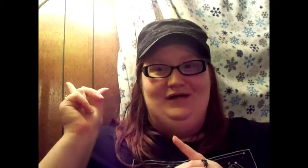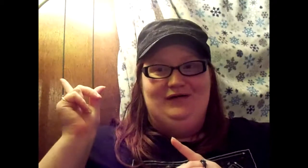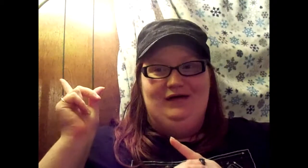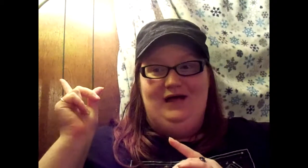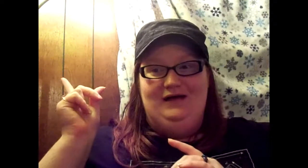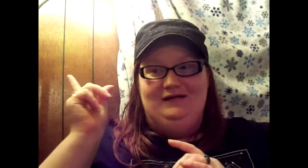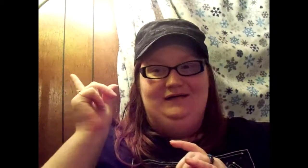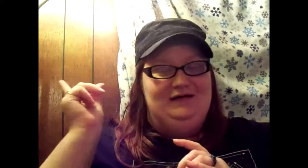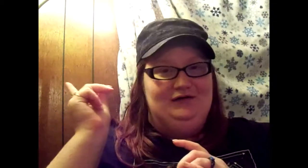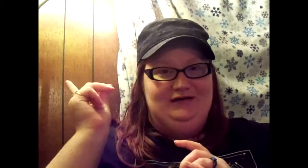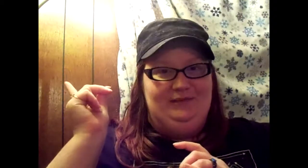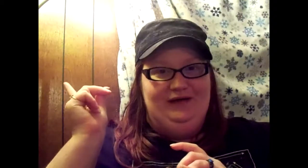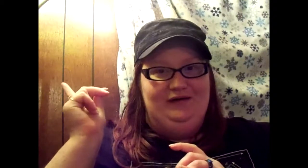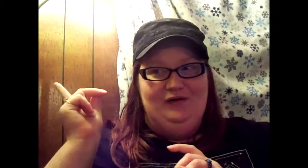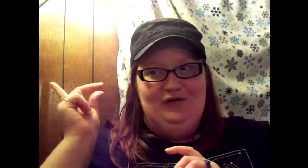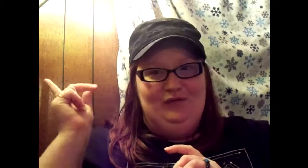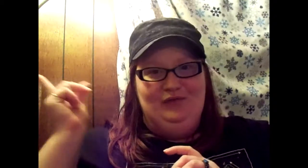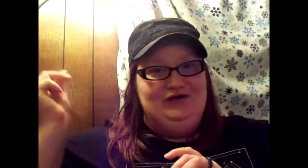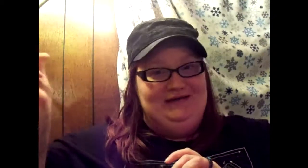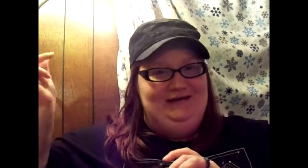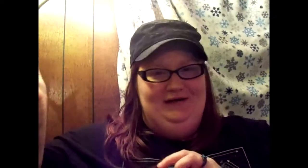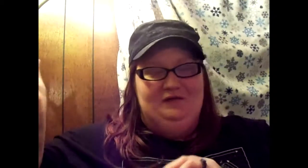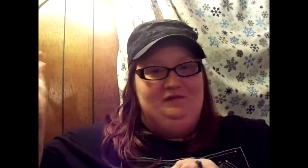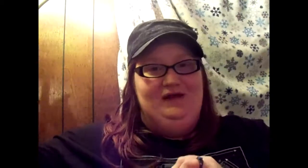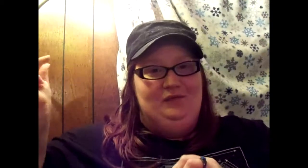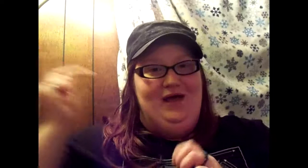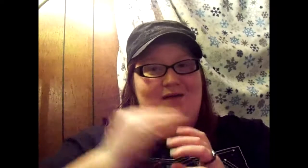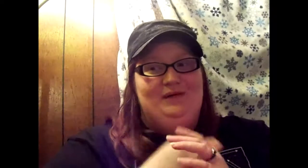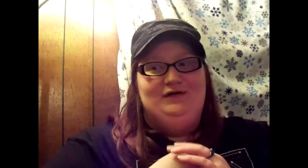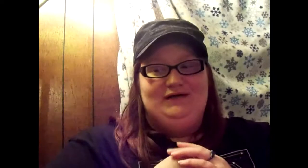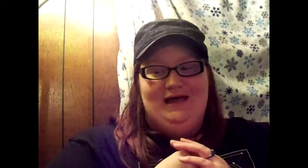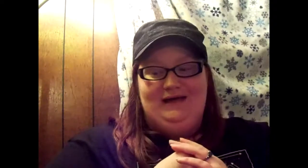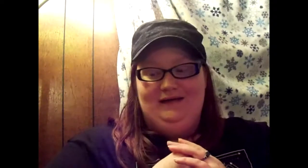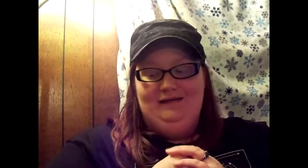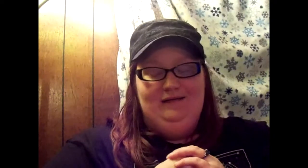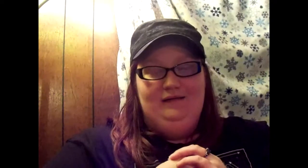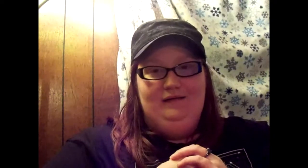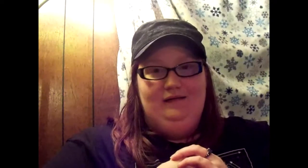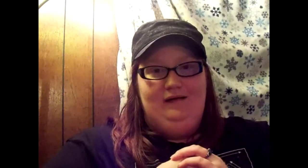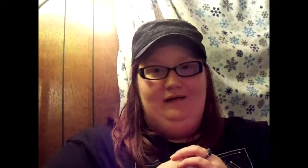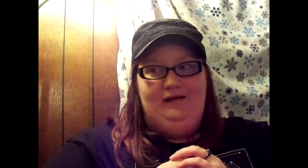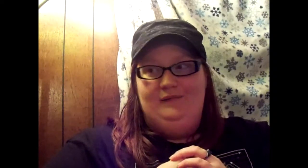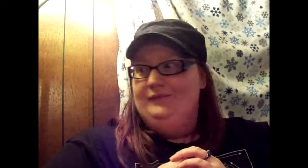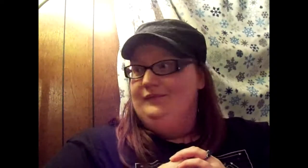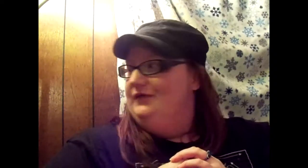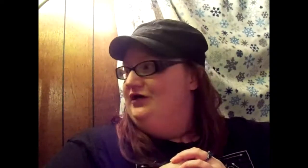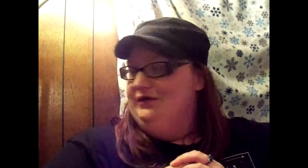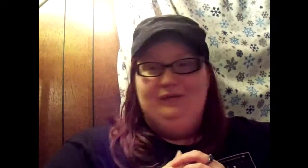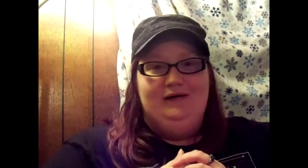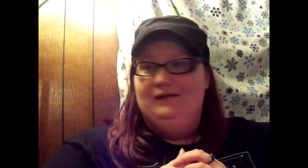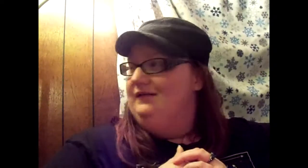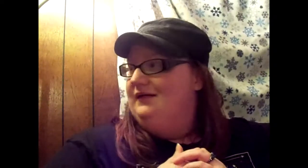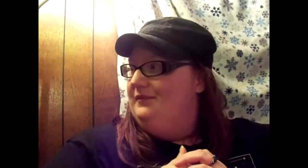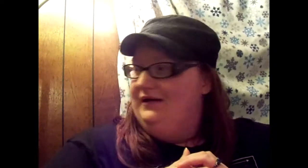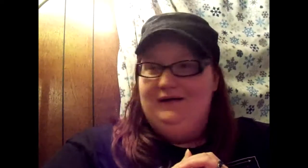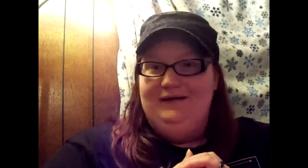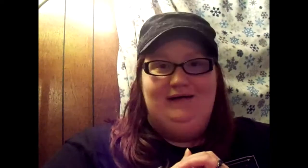grandmother and younger sibling were just, feet away, but it was just like, do you want to come get